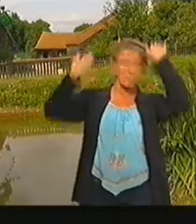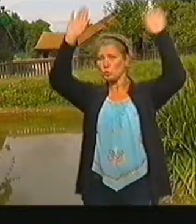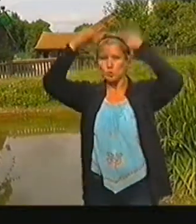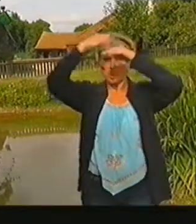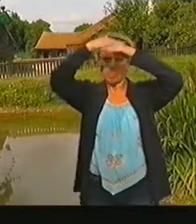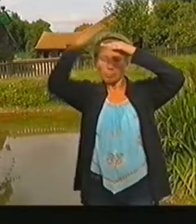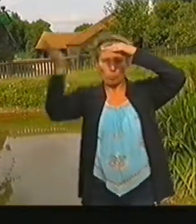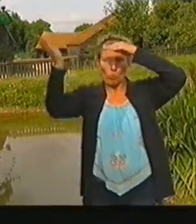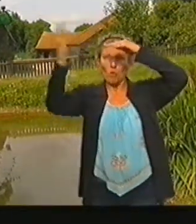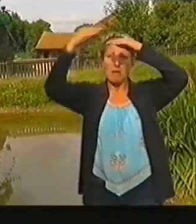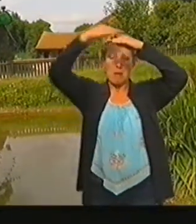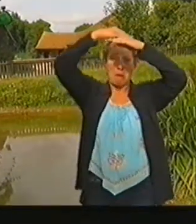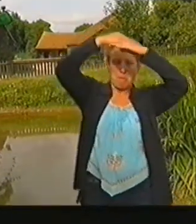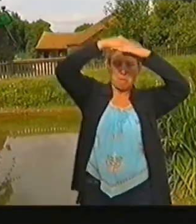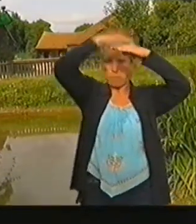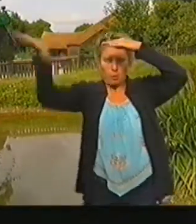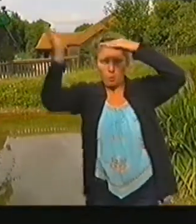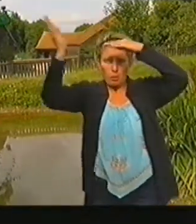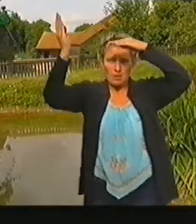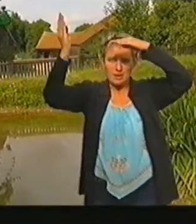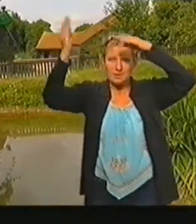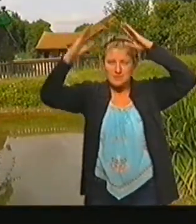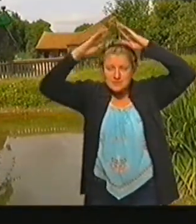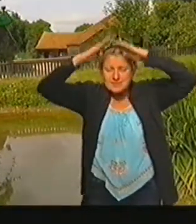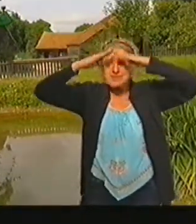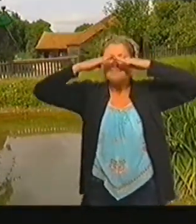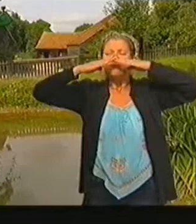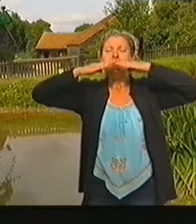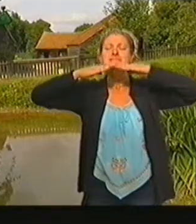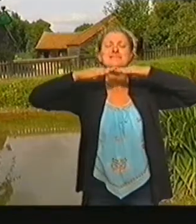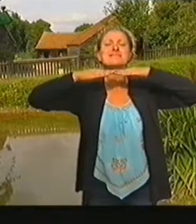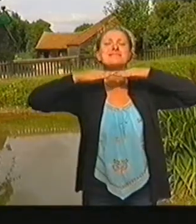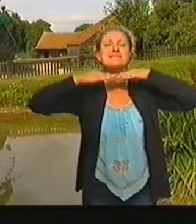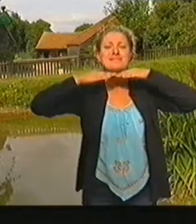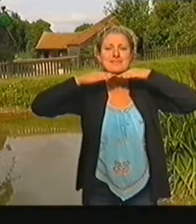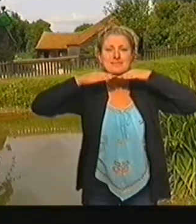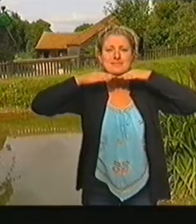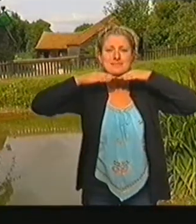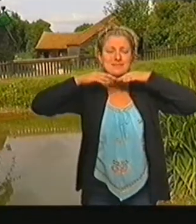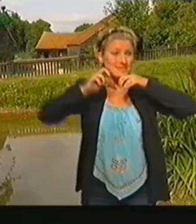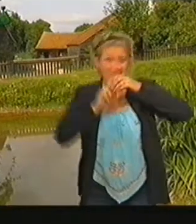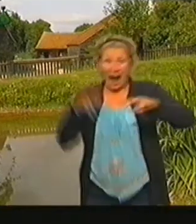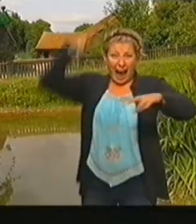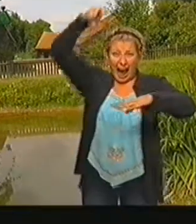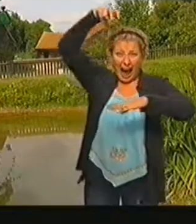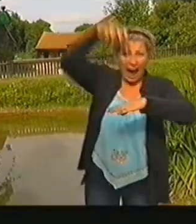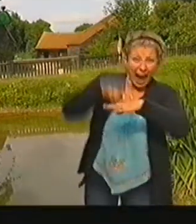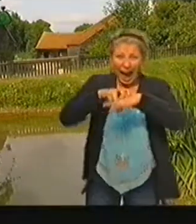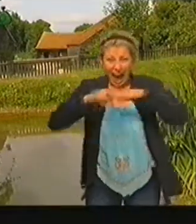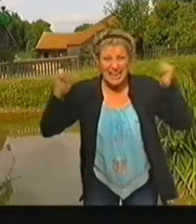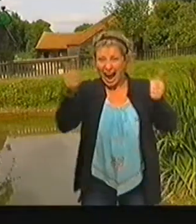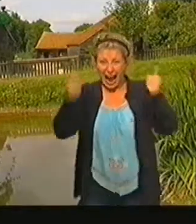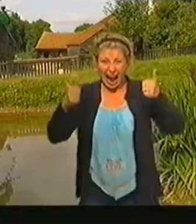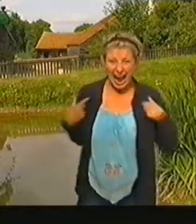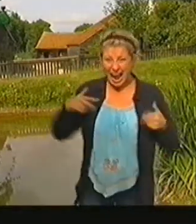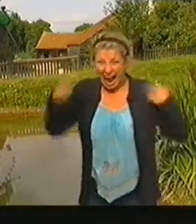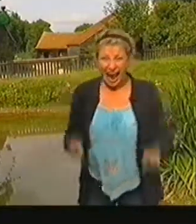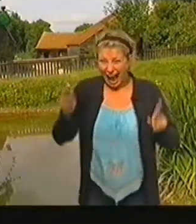above it." He reached high and pushed up one wooden floorboard and then another. He poked his head through the gap. "Yes," he